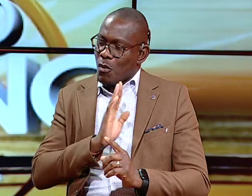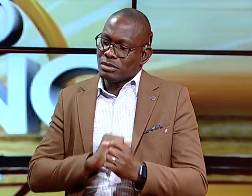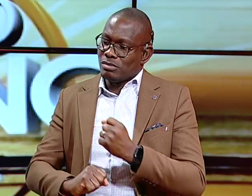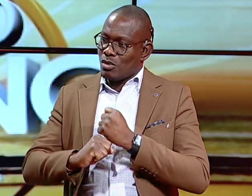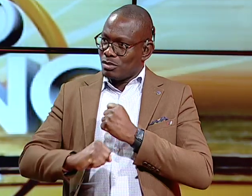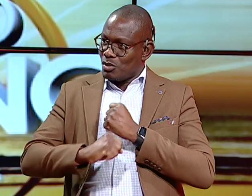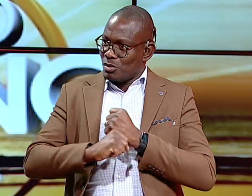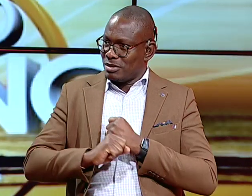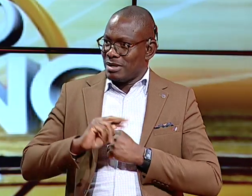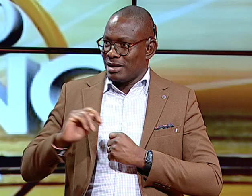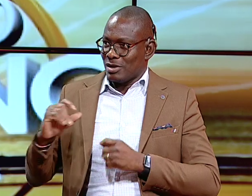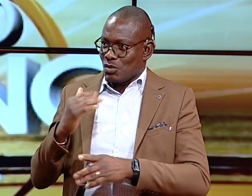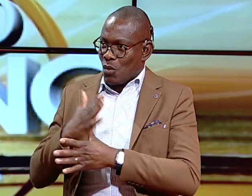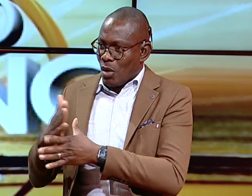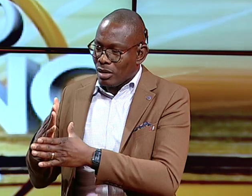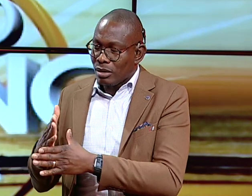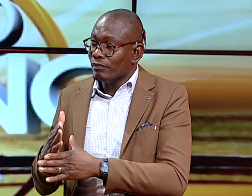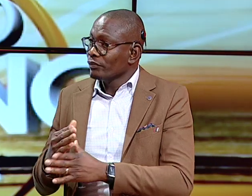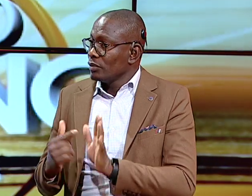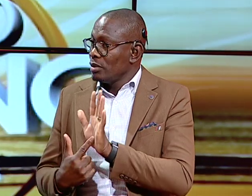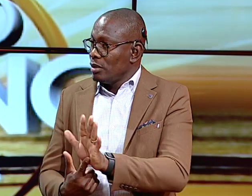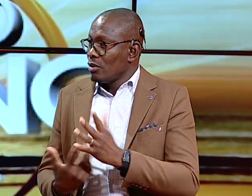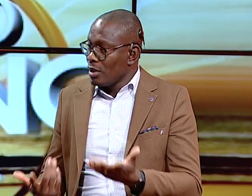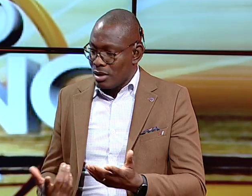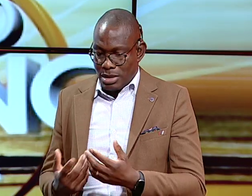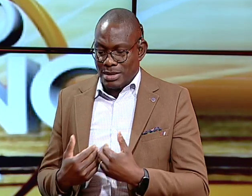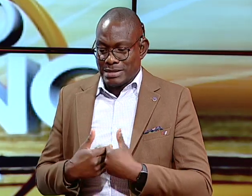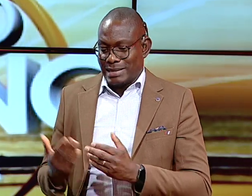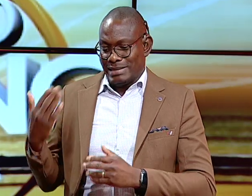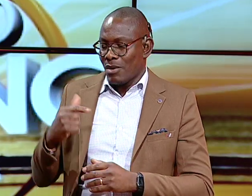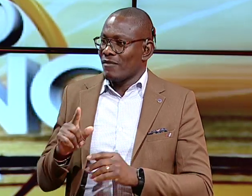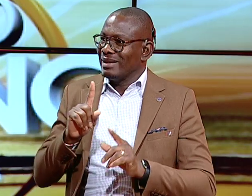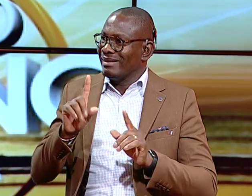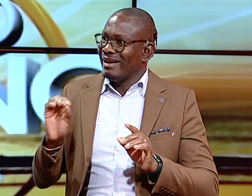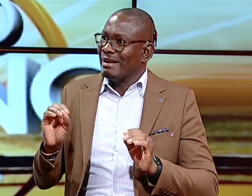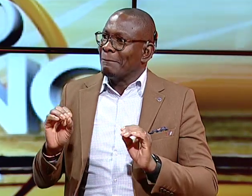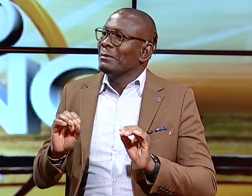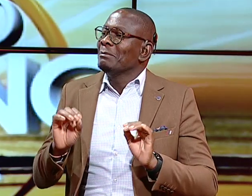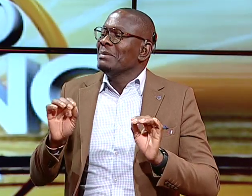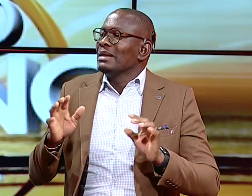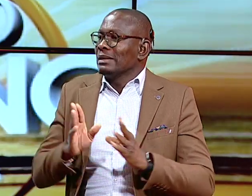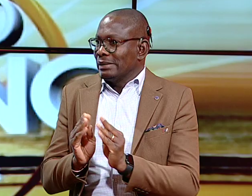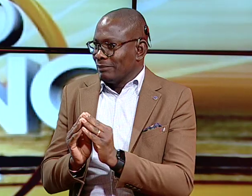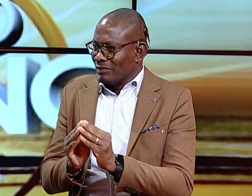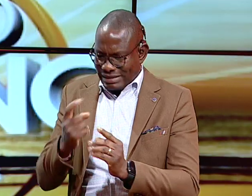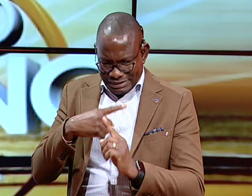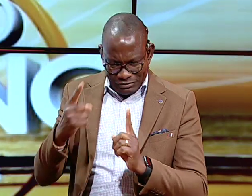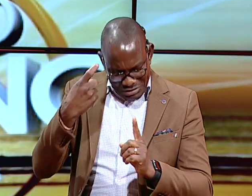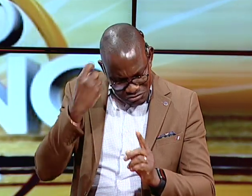Namibia's turn. Yep. Namibia's turn to make to have this board meeting hosted here. So we need to make sure